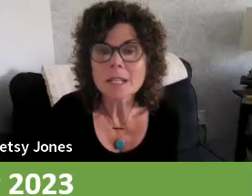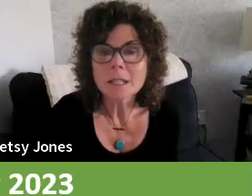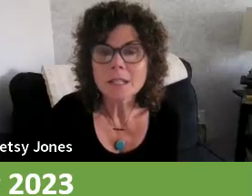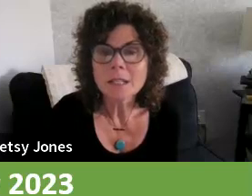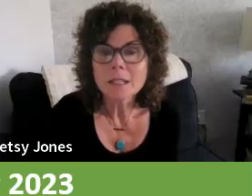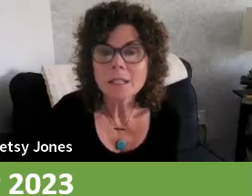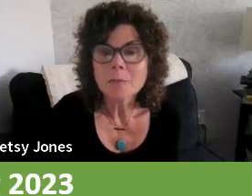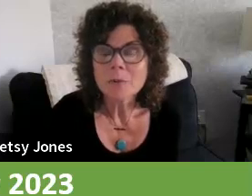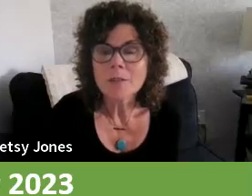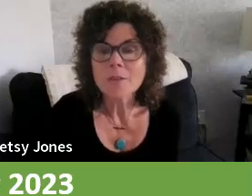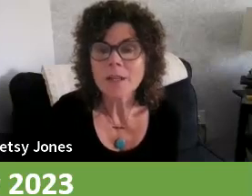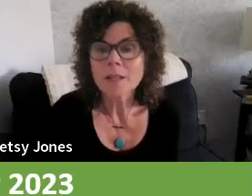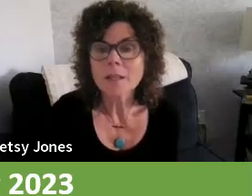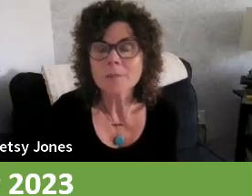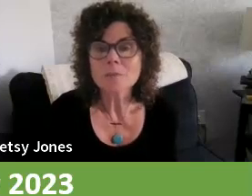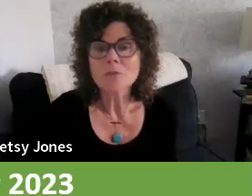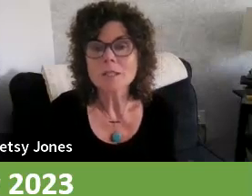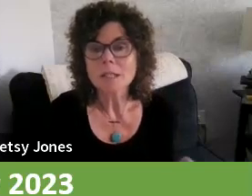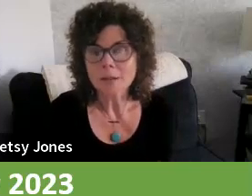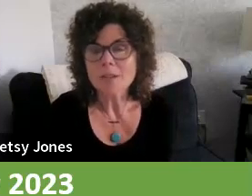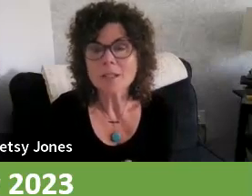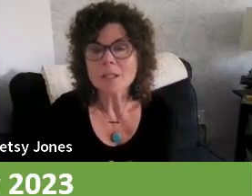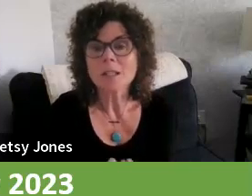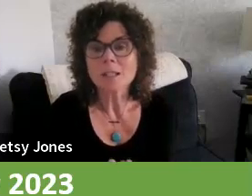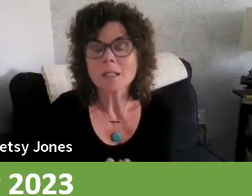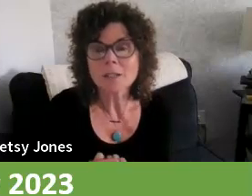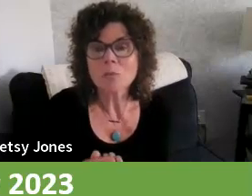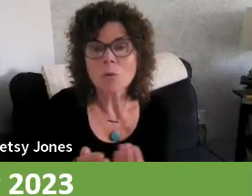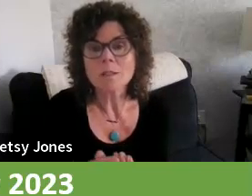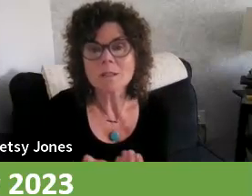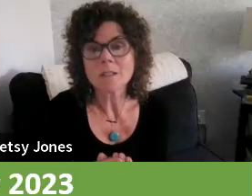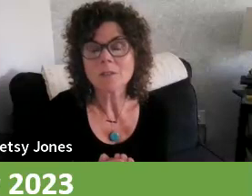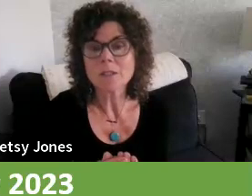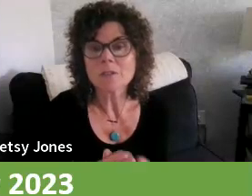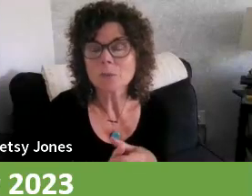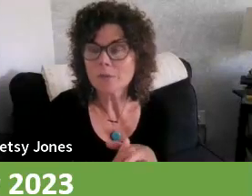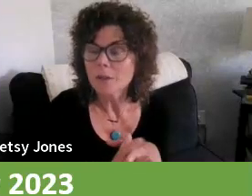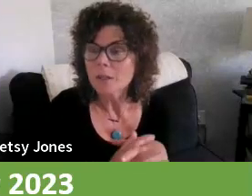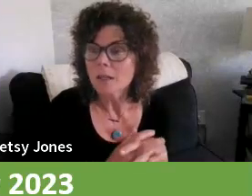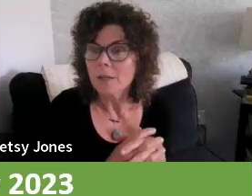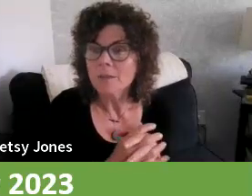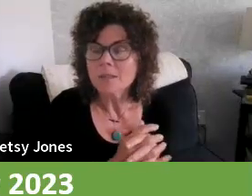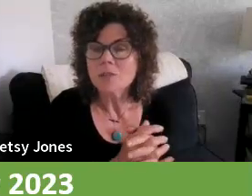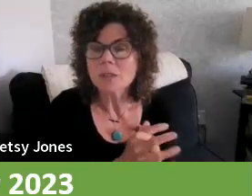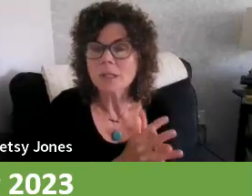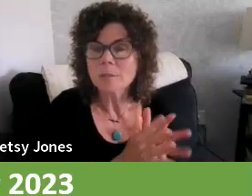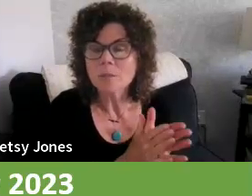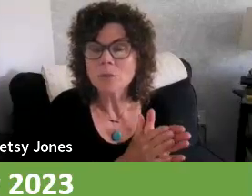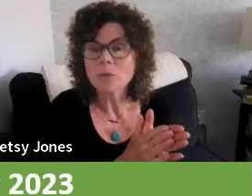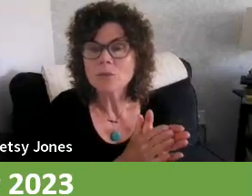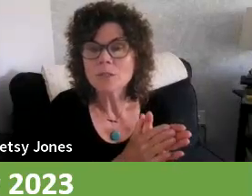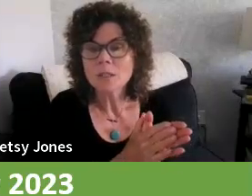are needed rather than trying to get everything done in one single year. So we've